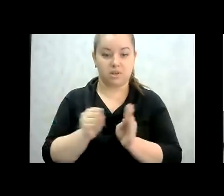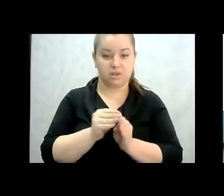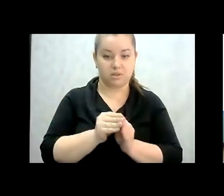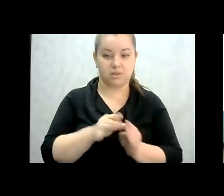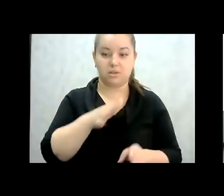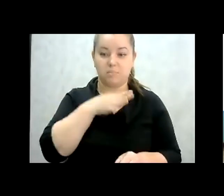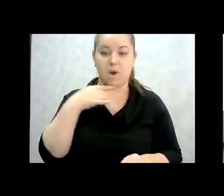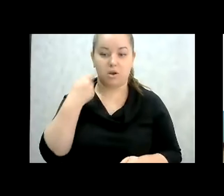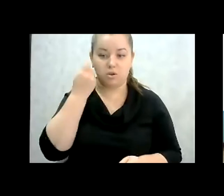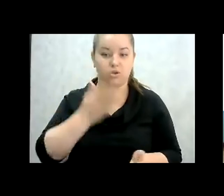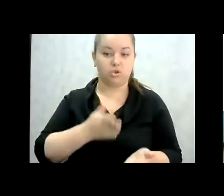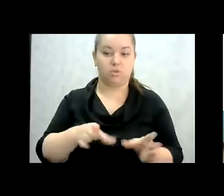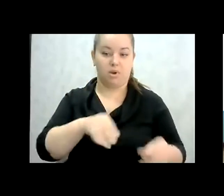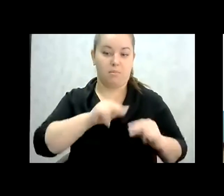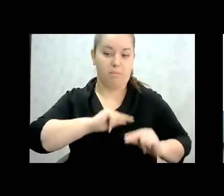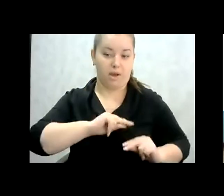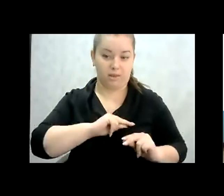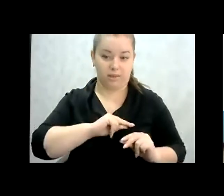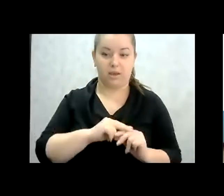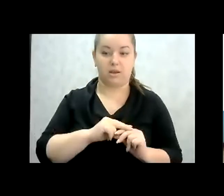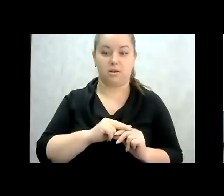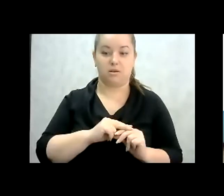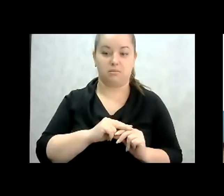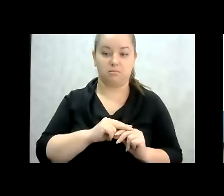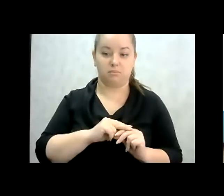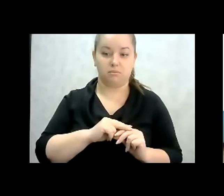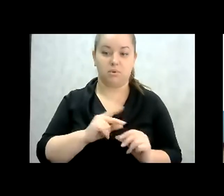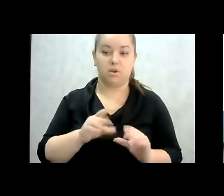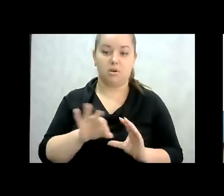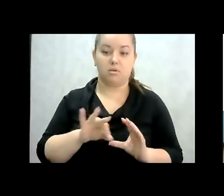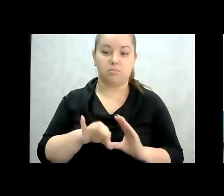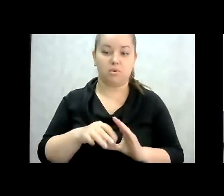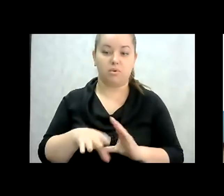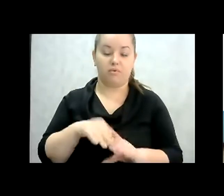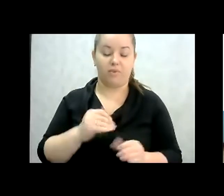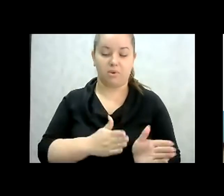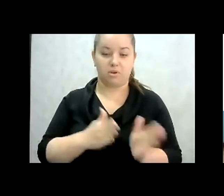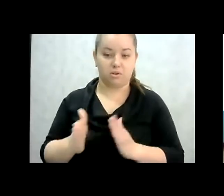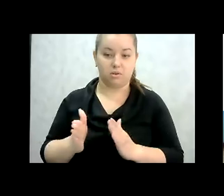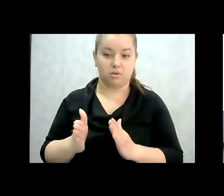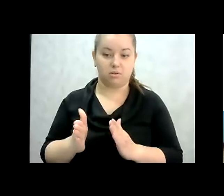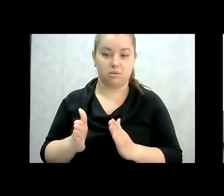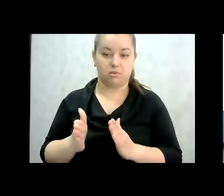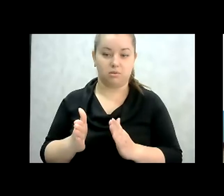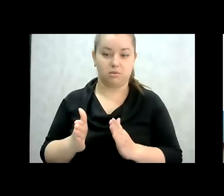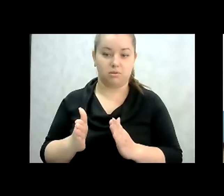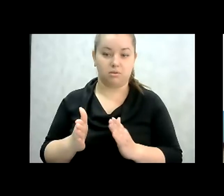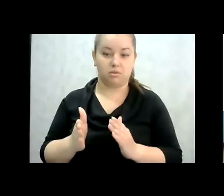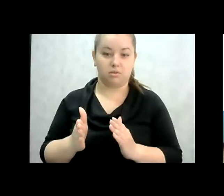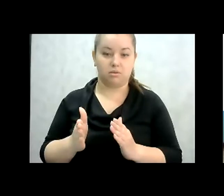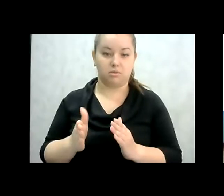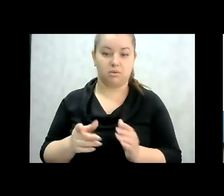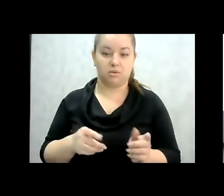the local elections. We conduct this conference together with our long-standing partners such as